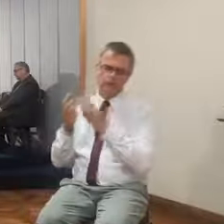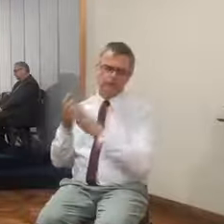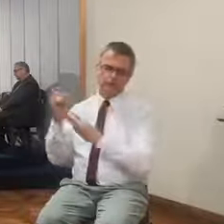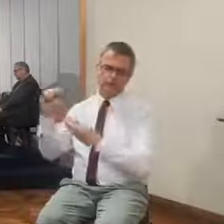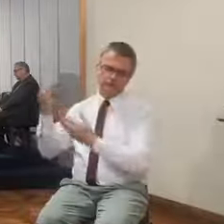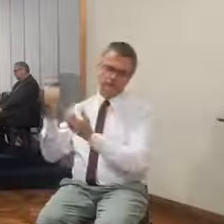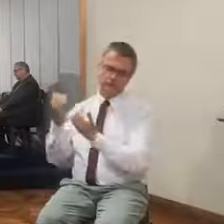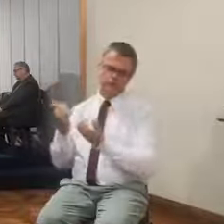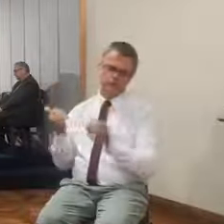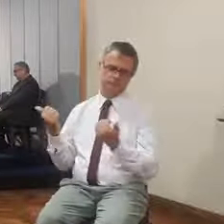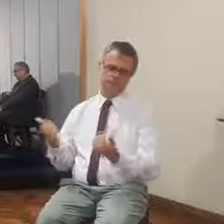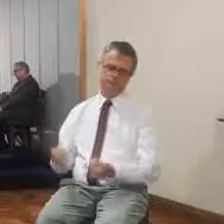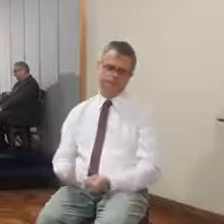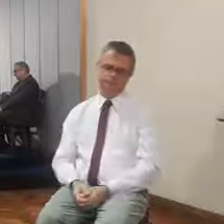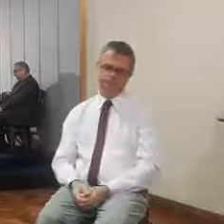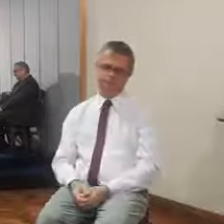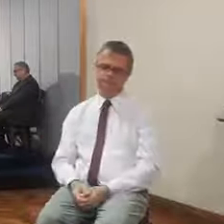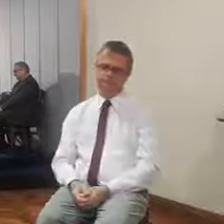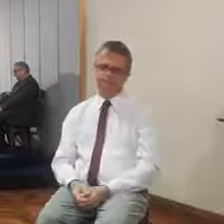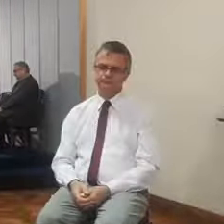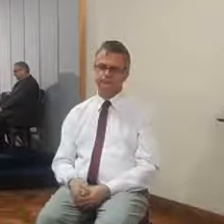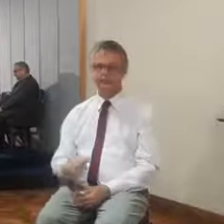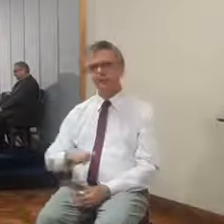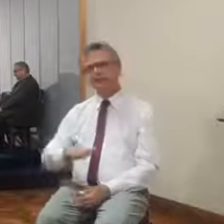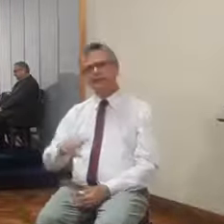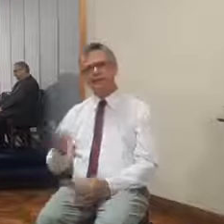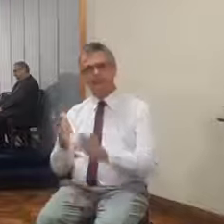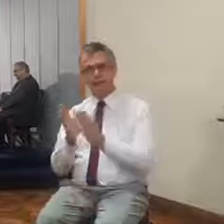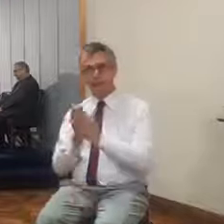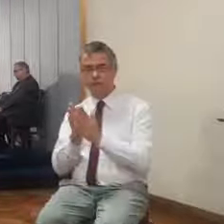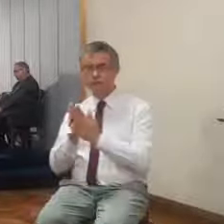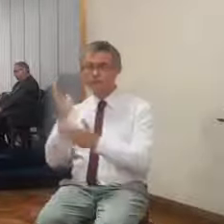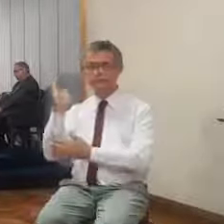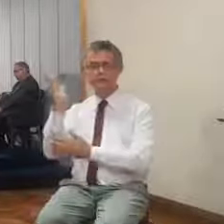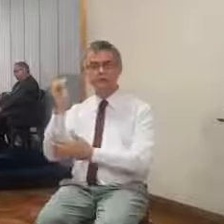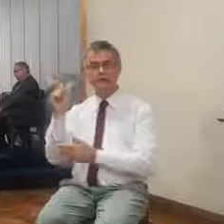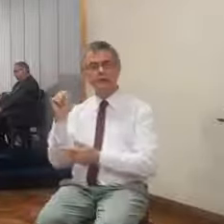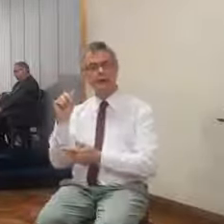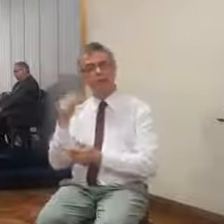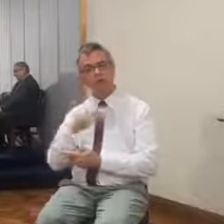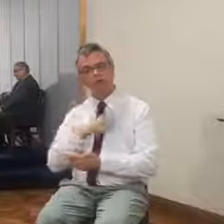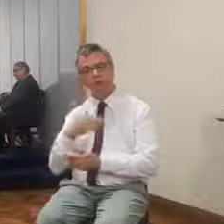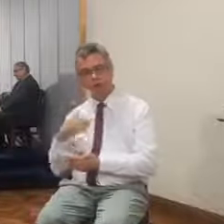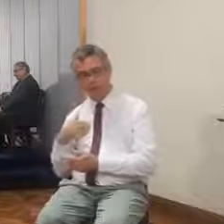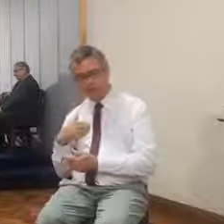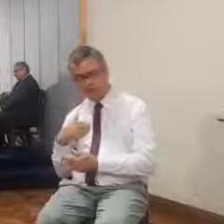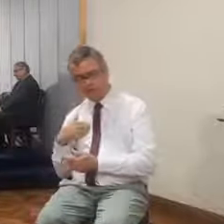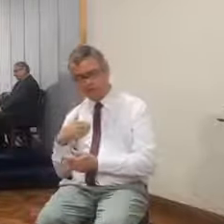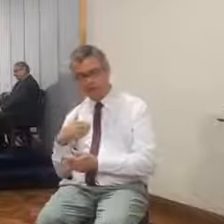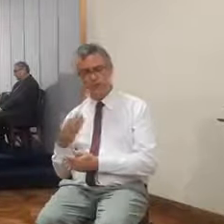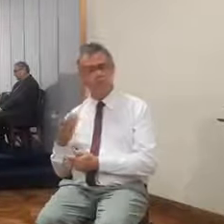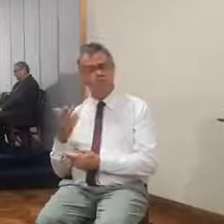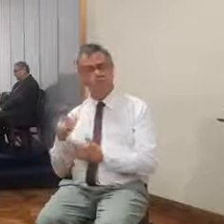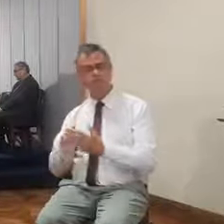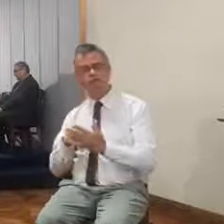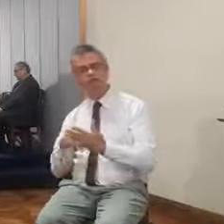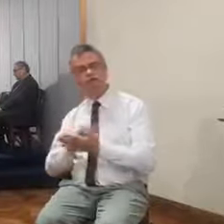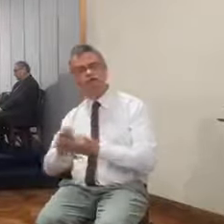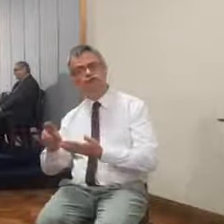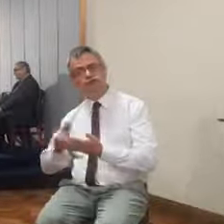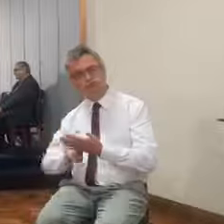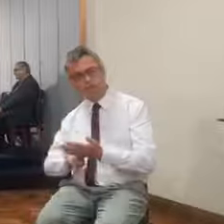Sunday, our teaching service is at 11 in the morning, but the ministry will continue in the Gospel of John. Our evangelistic service